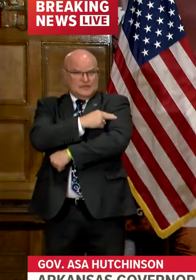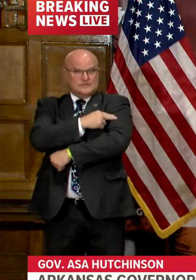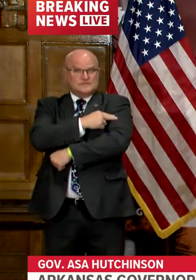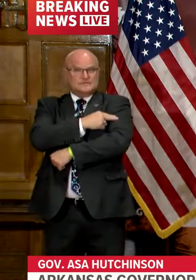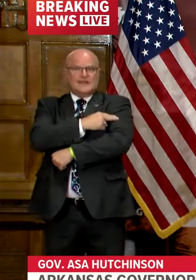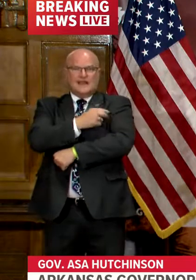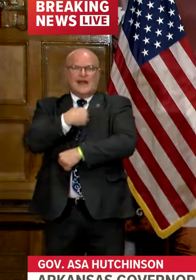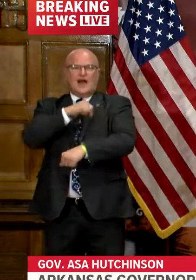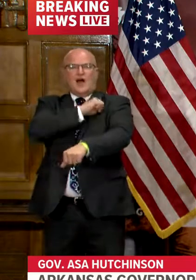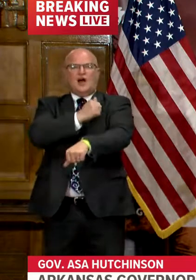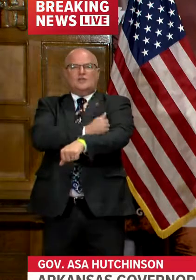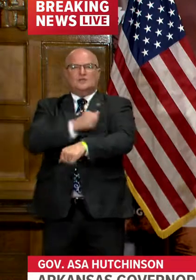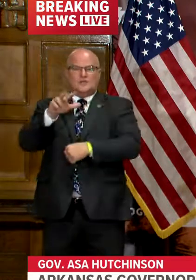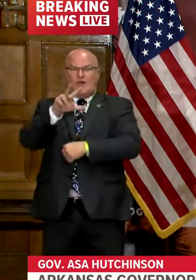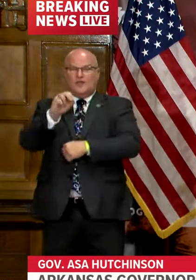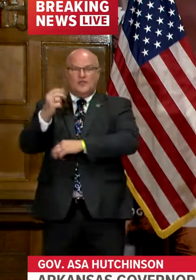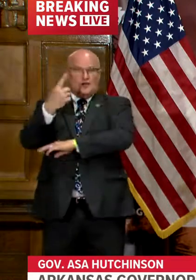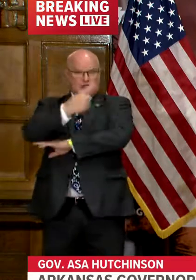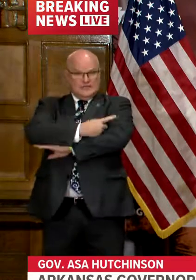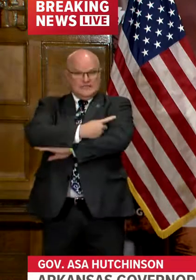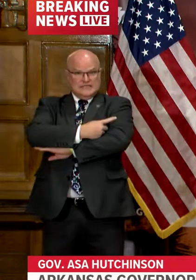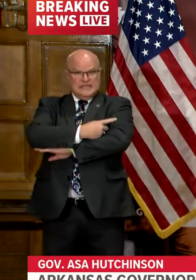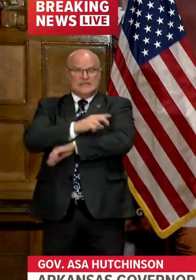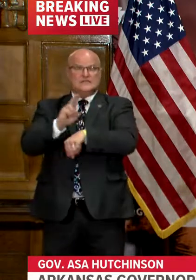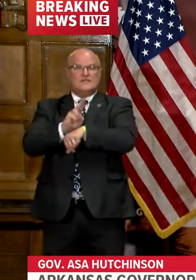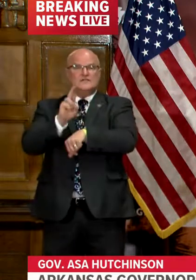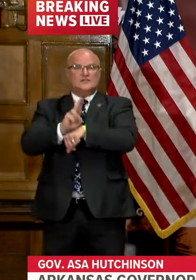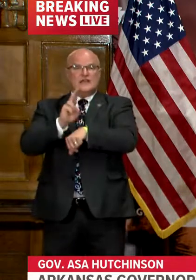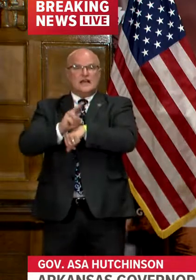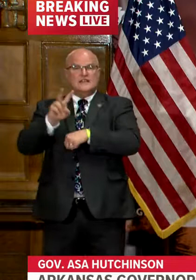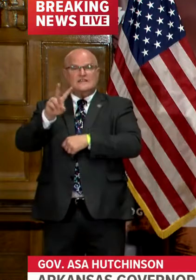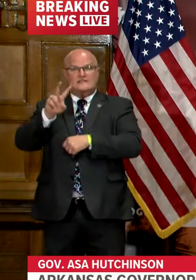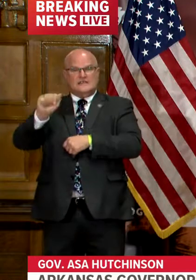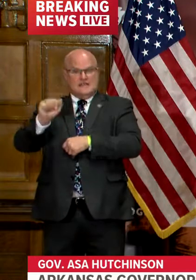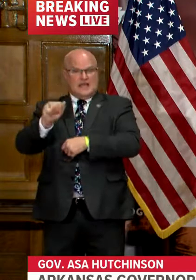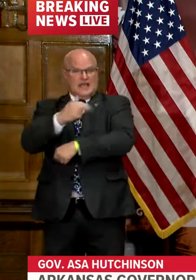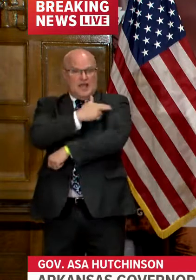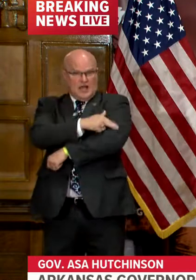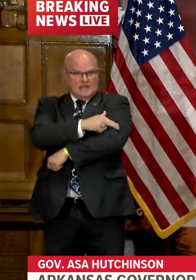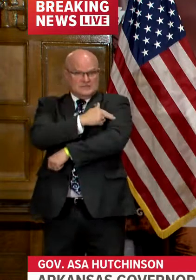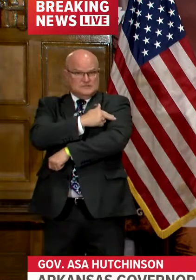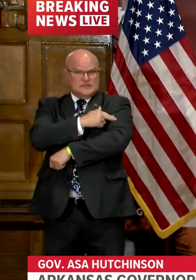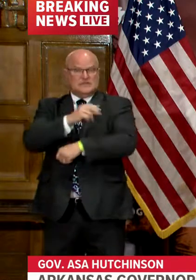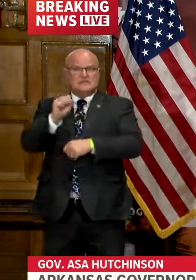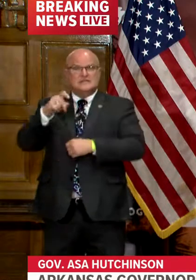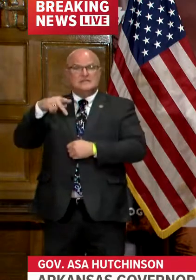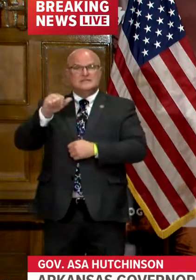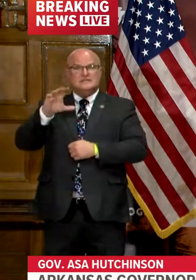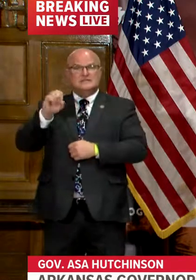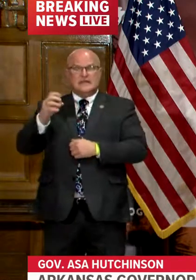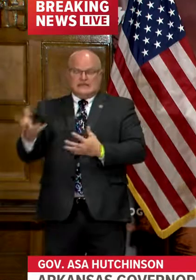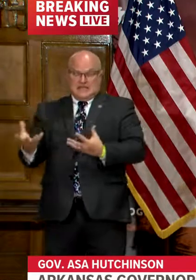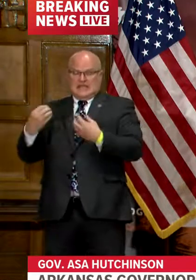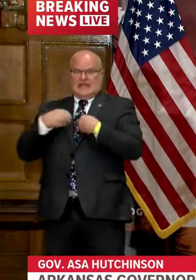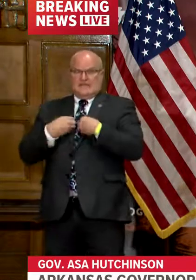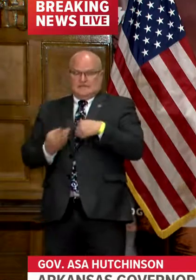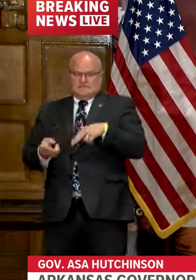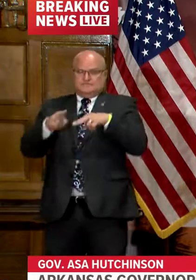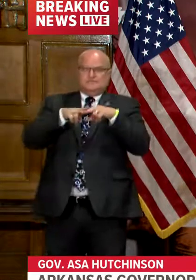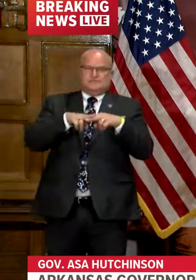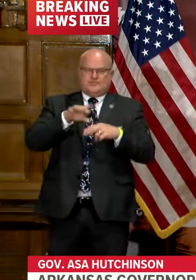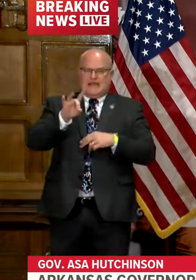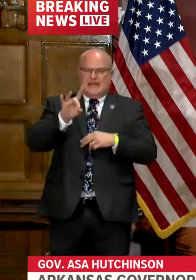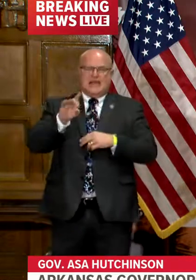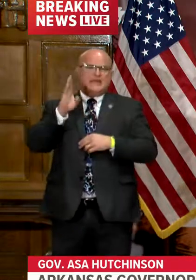I authorized 30 days of utilization of our VA hospital space, which gave us an additional 8